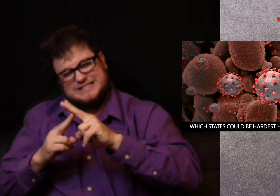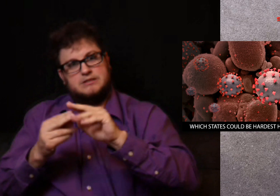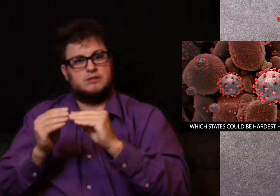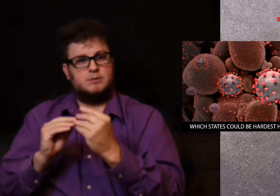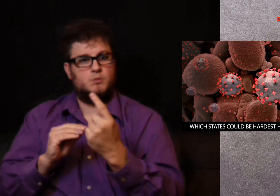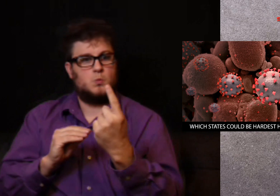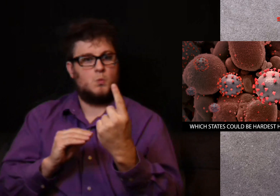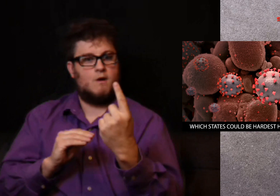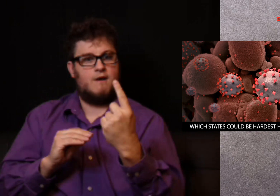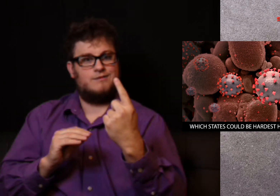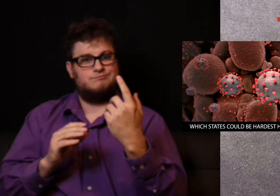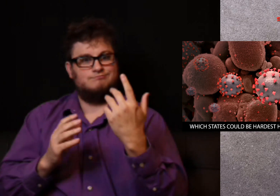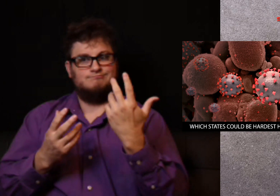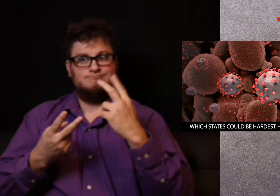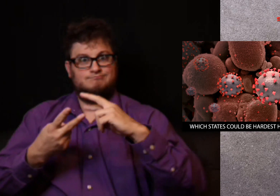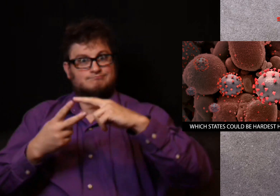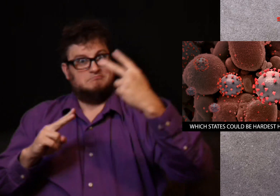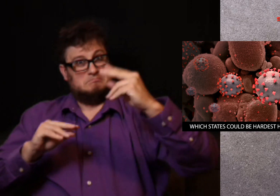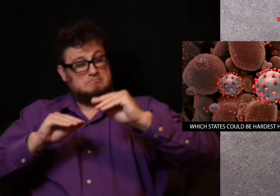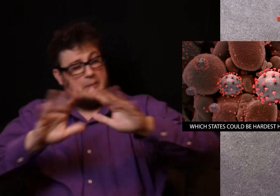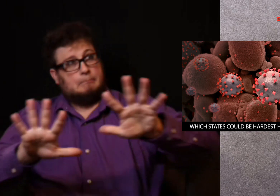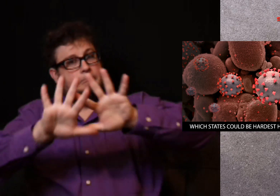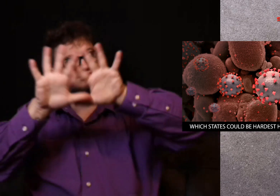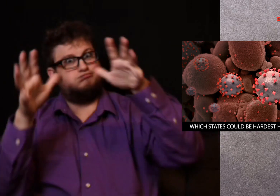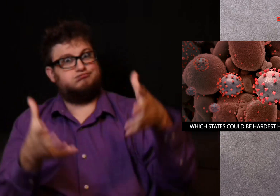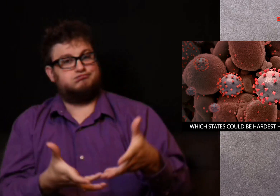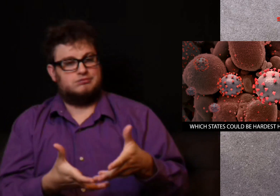dominant variant in the world.